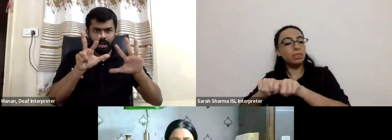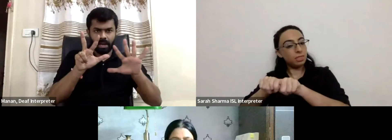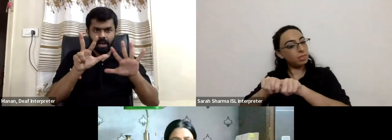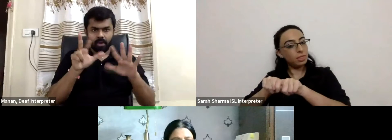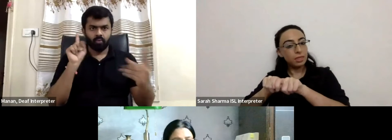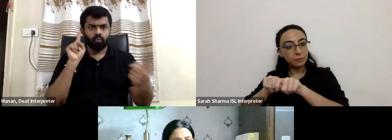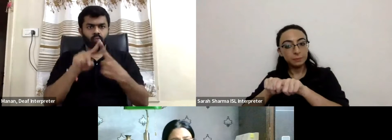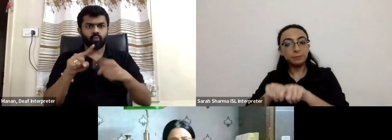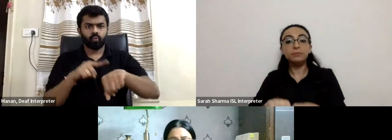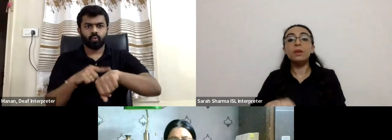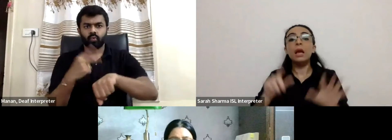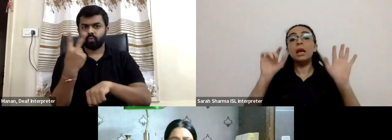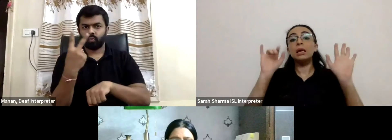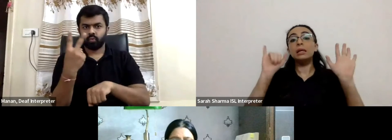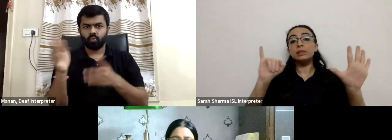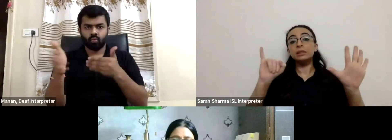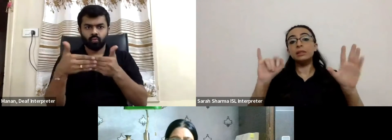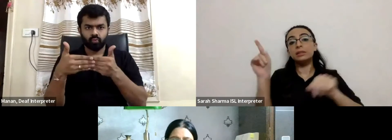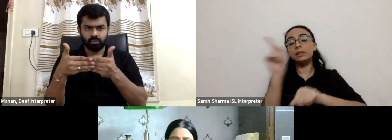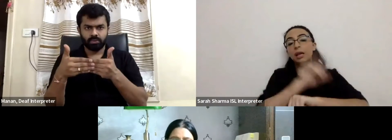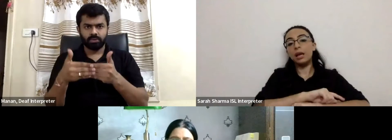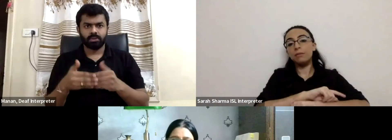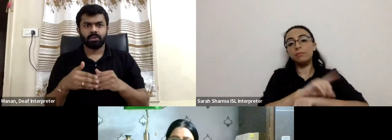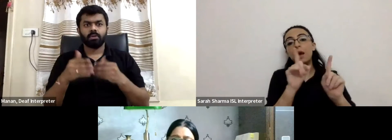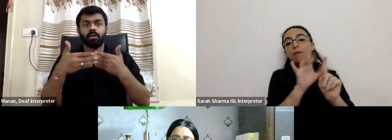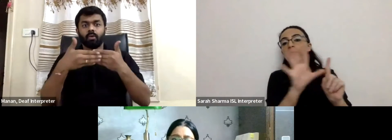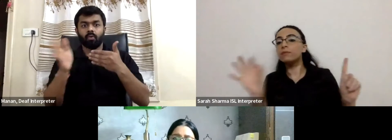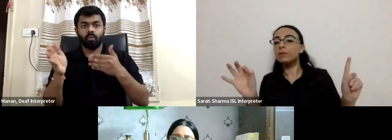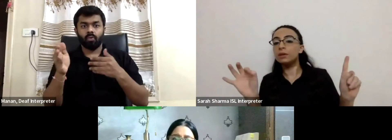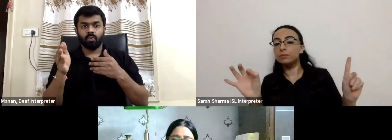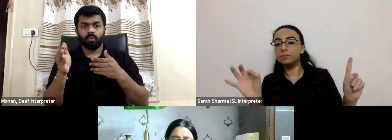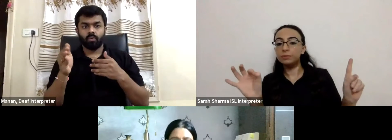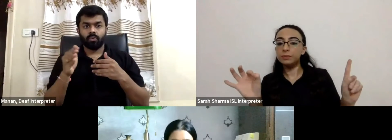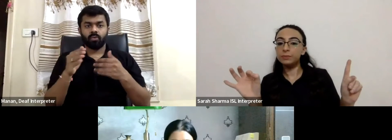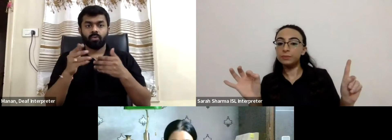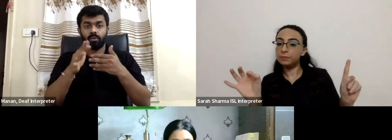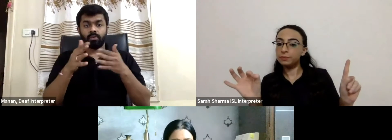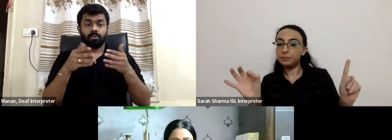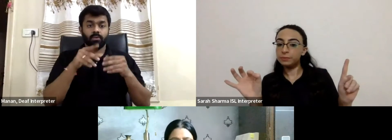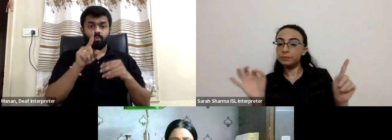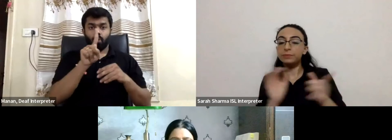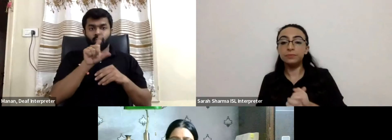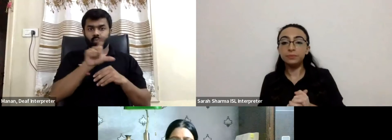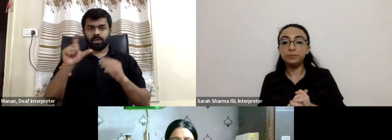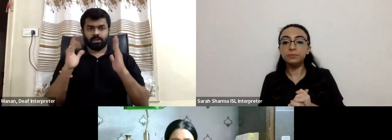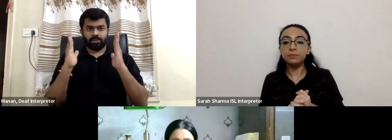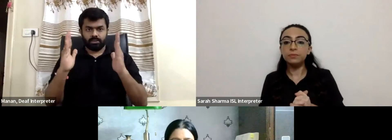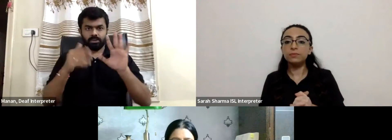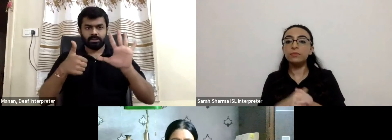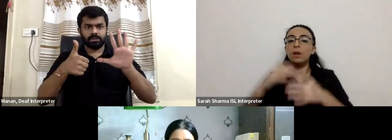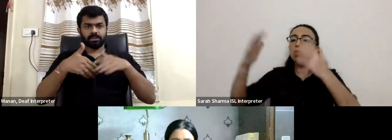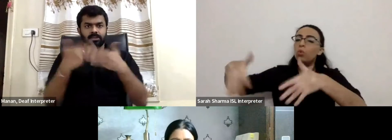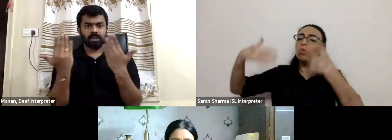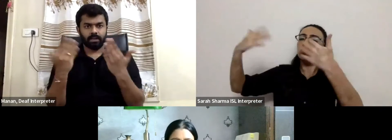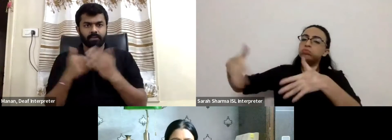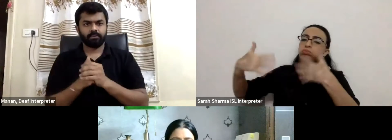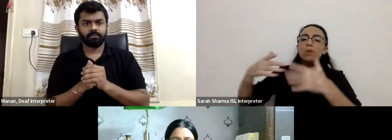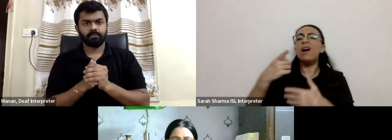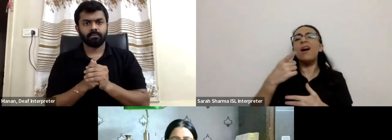expandable. If doctor wants and the rush is still there, they can keep on seeing the patients and shut it whenever they